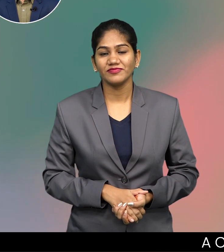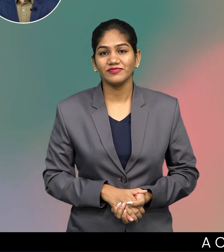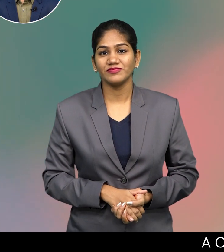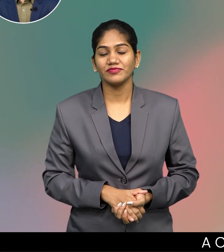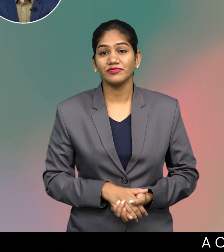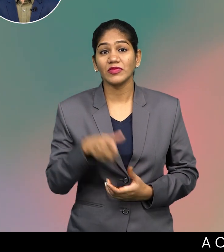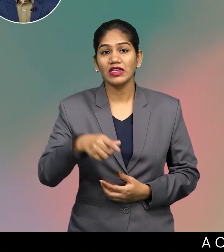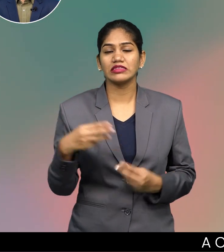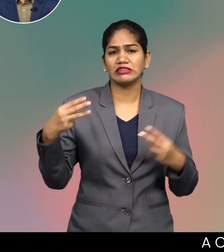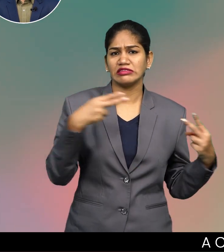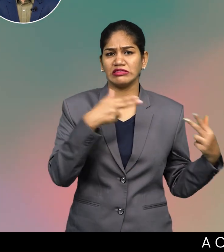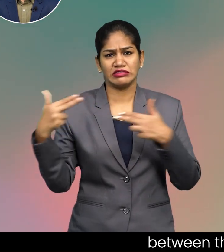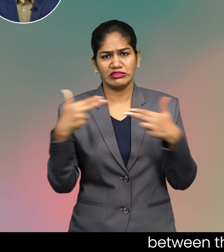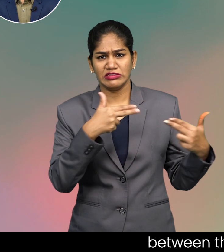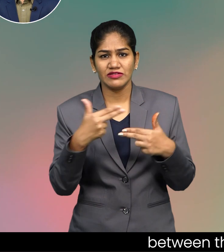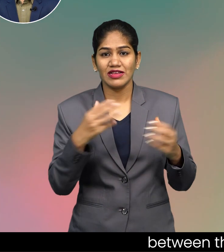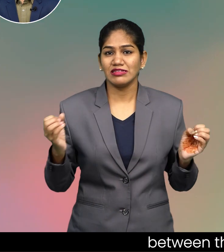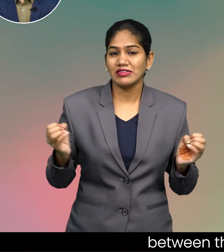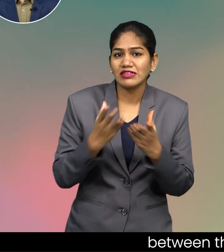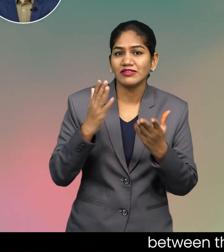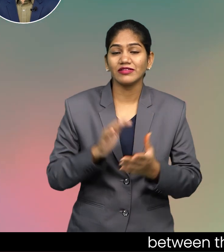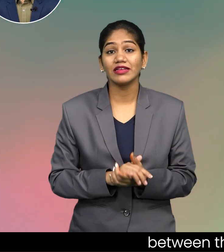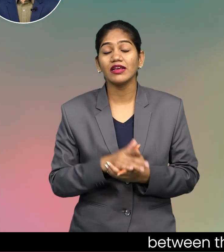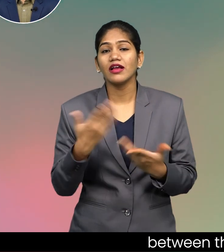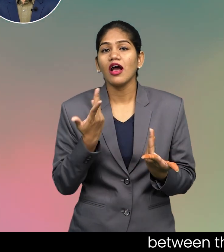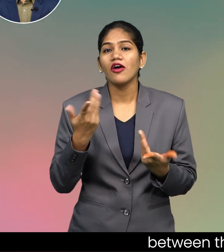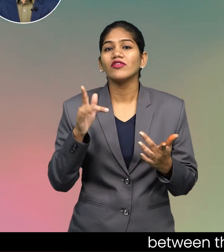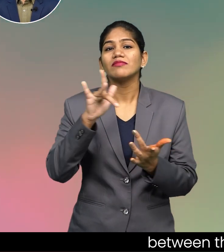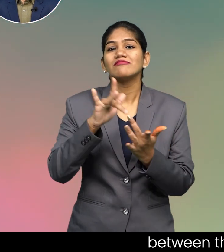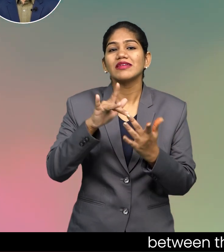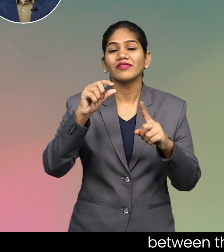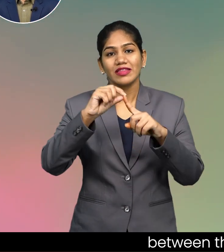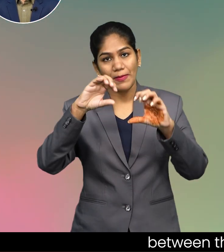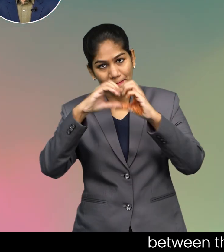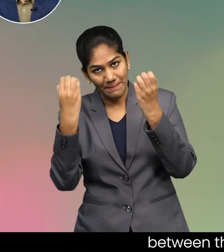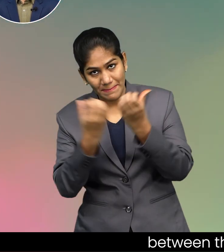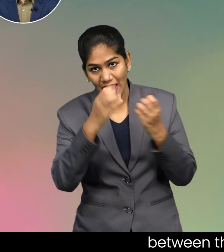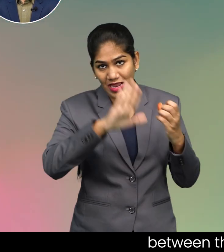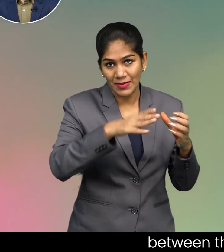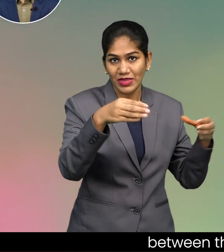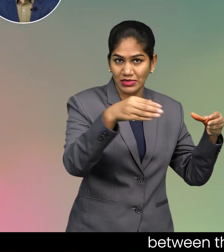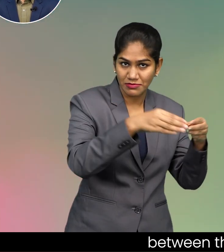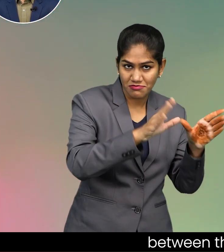A civil war started between the parliamentary party